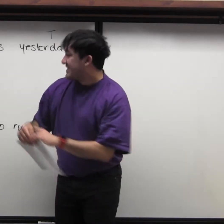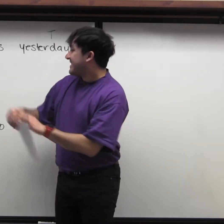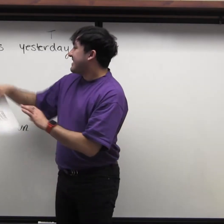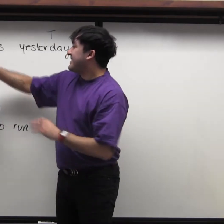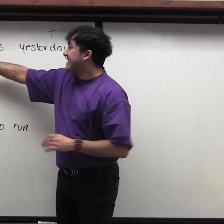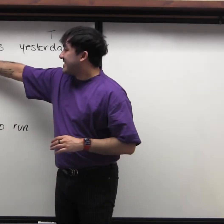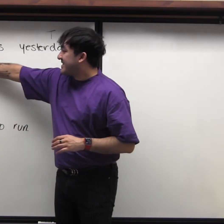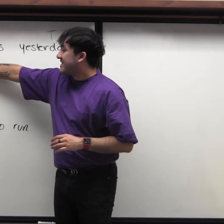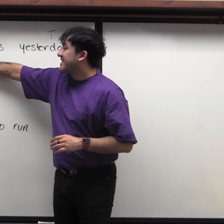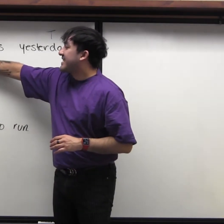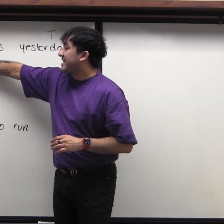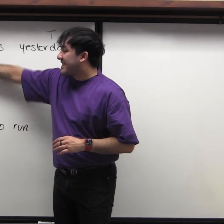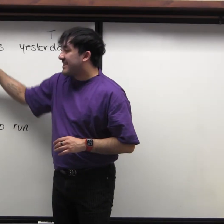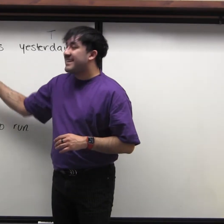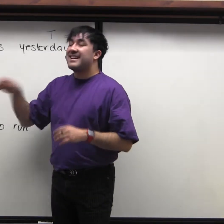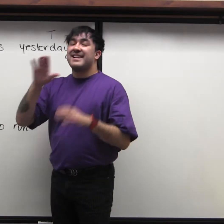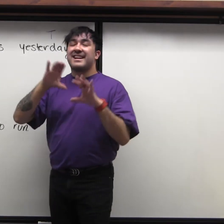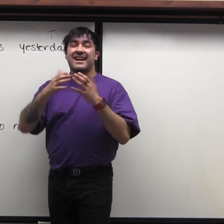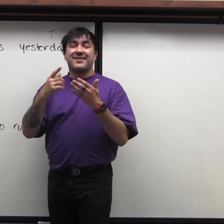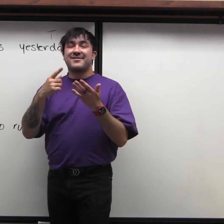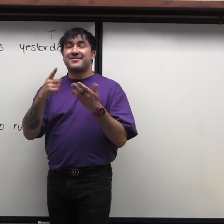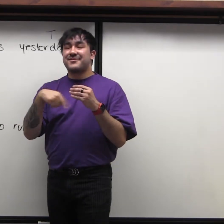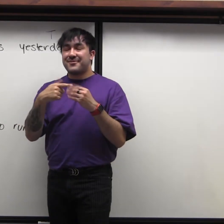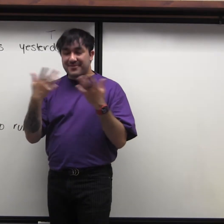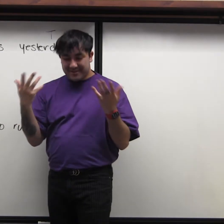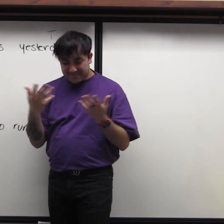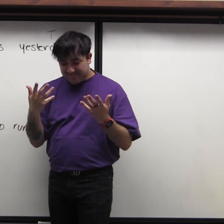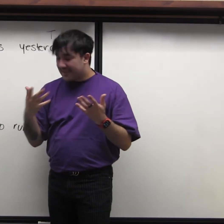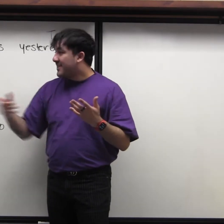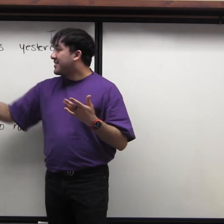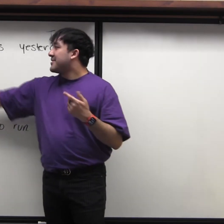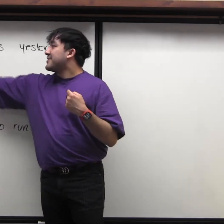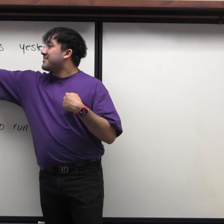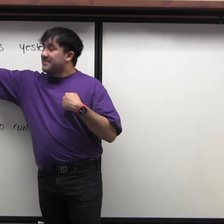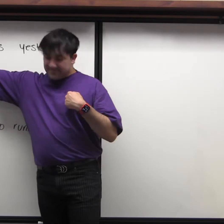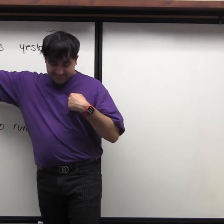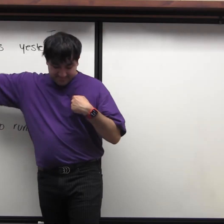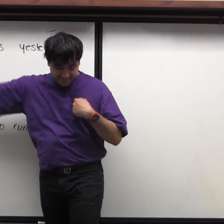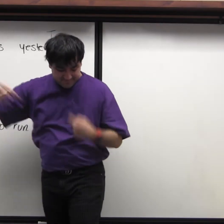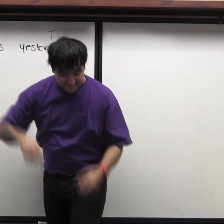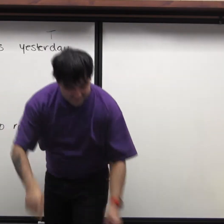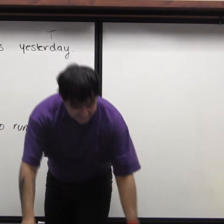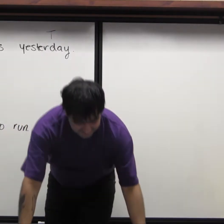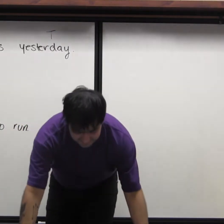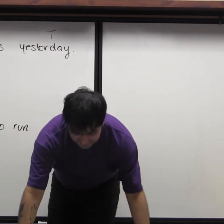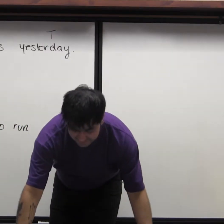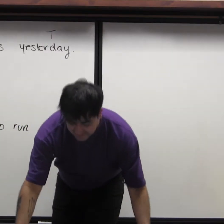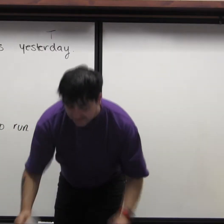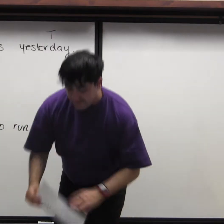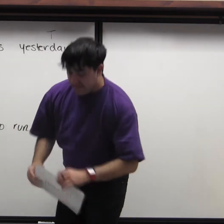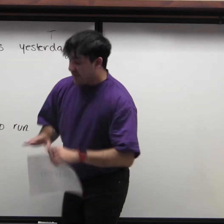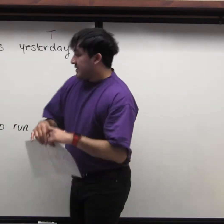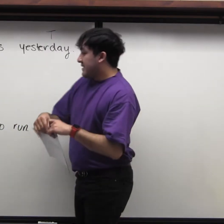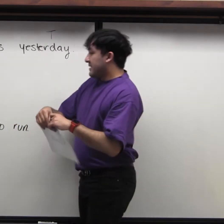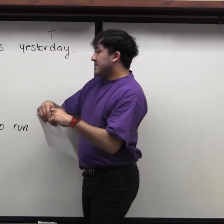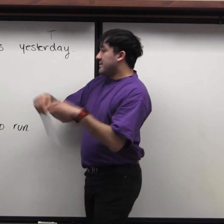coming next. Okay. So yesterday, class. What about the class? Me. Or who about the class? I am. So